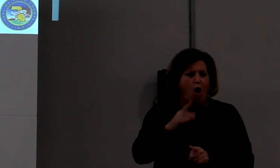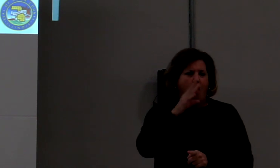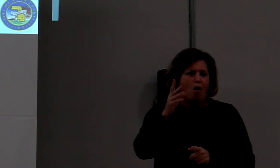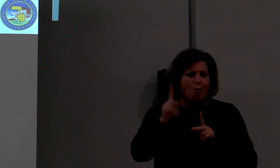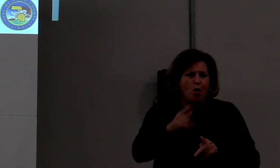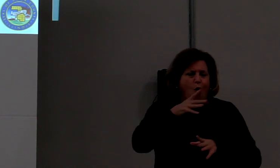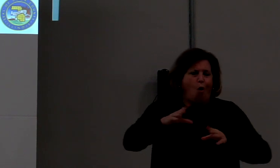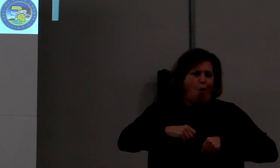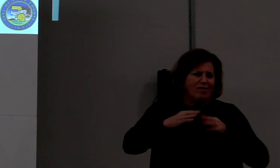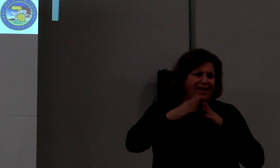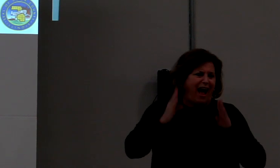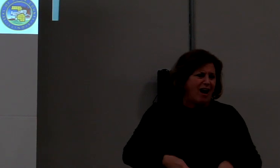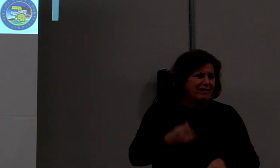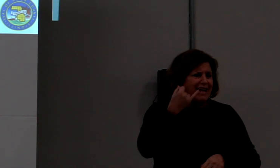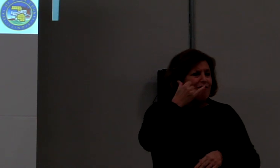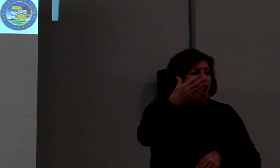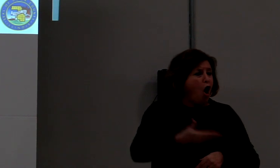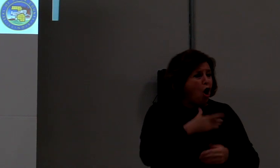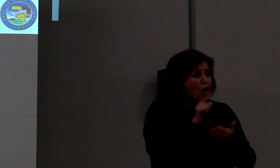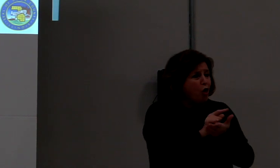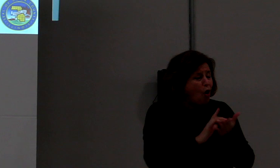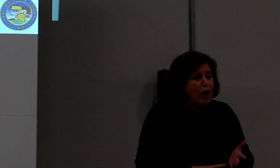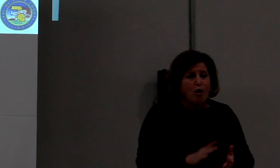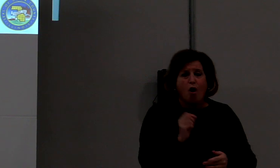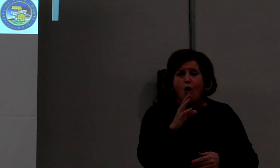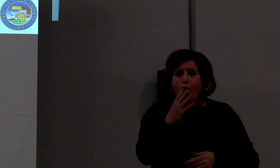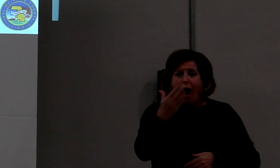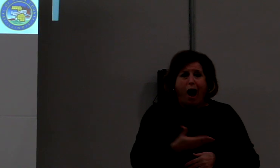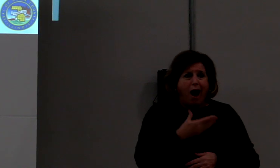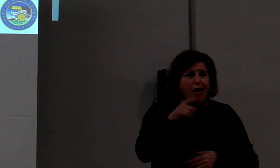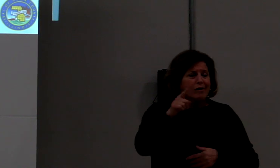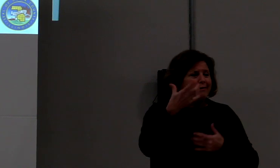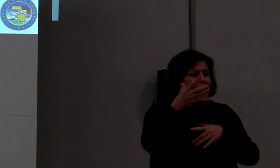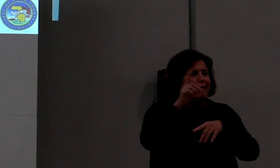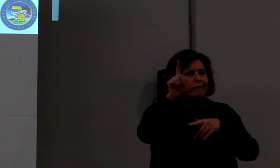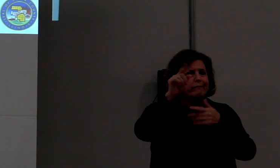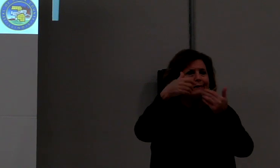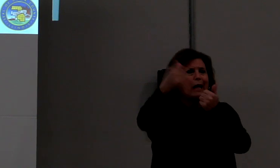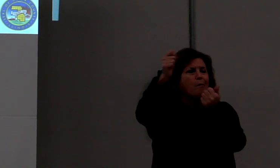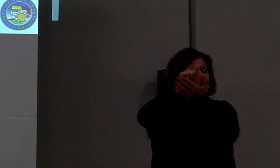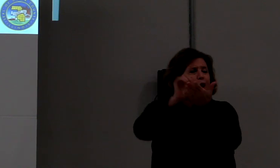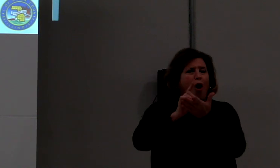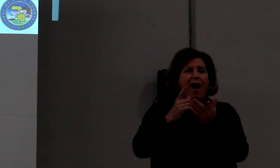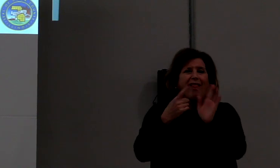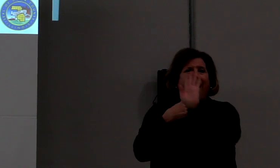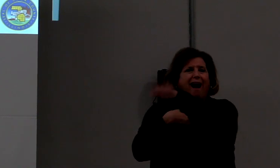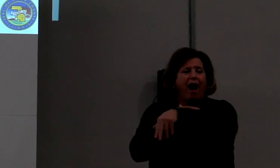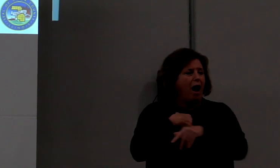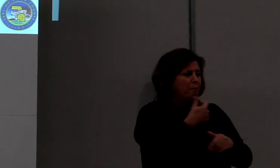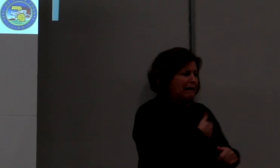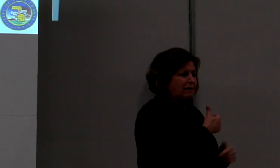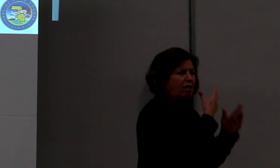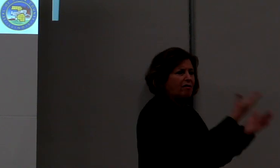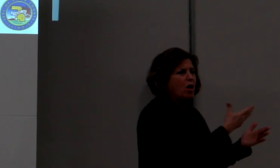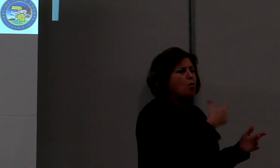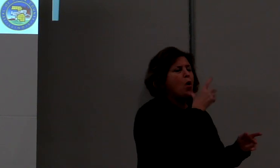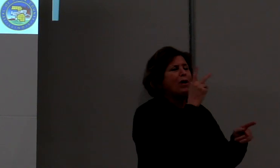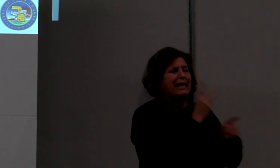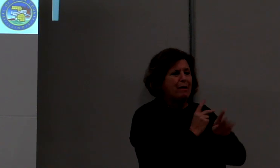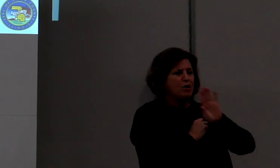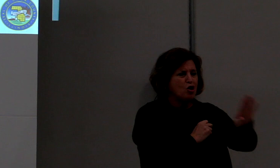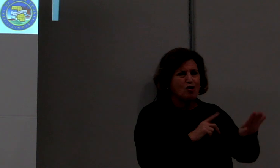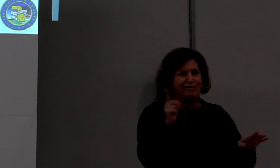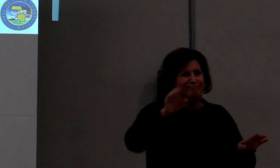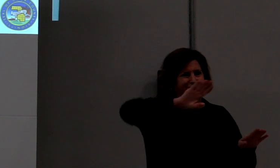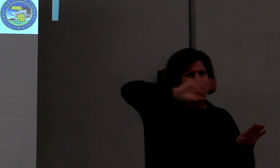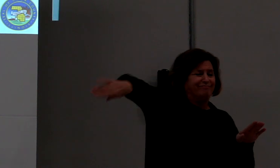anything else. So if you hired an attorney, you hired, you know, one of these consulting groups, and then you filed yourself, we're going to go with yours, and we're going to kick everyone else out.